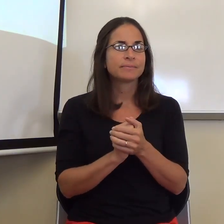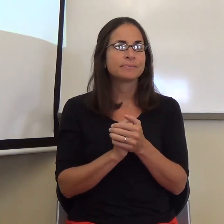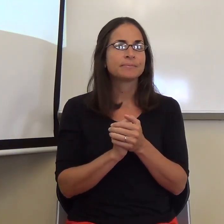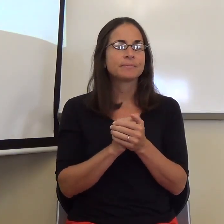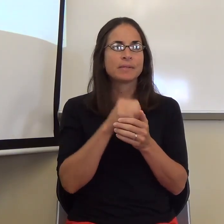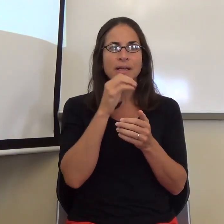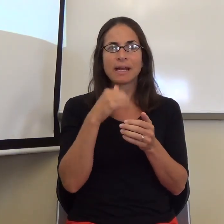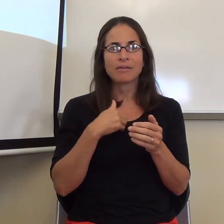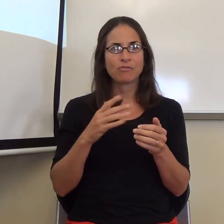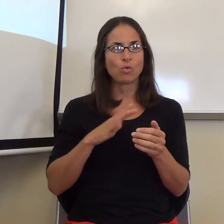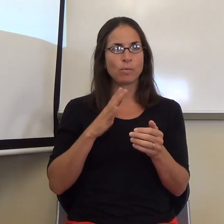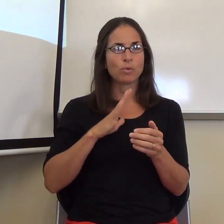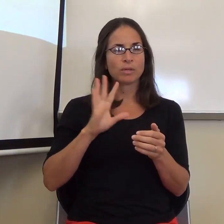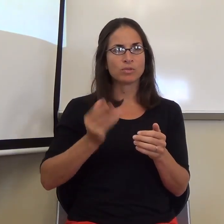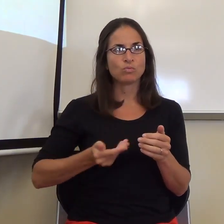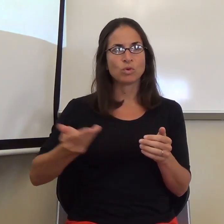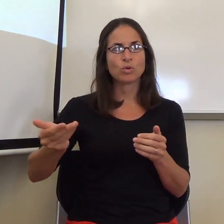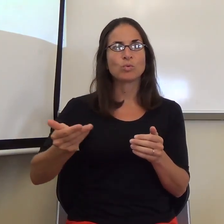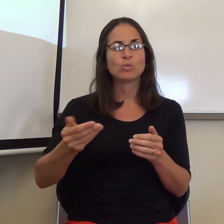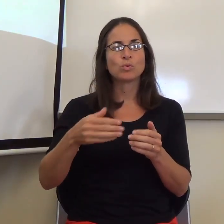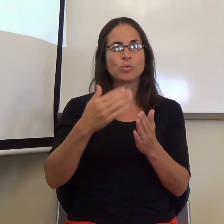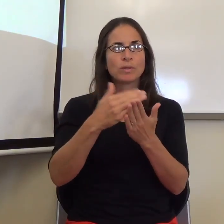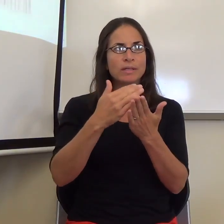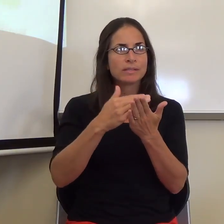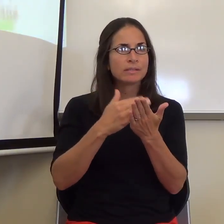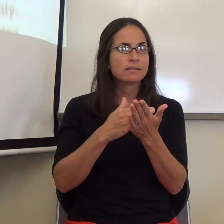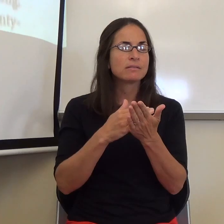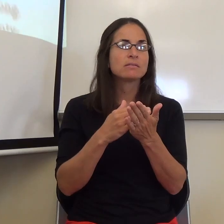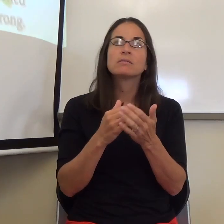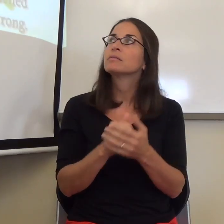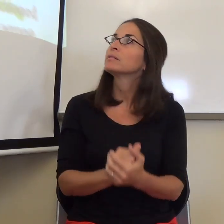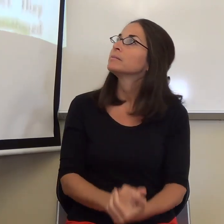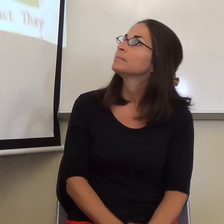formal introduction to a list, but we'll see if we can make a list of this.